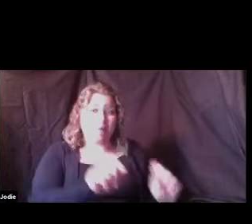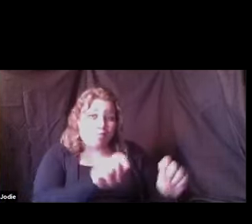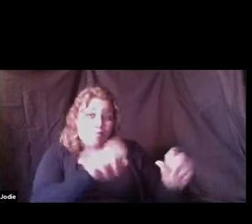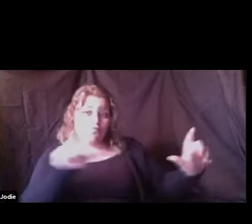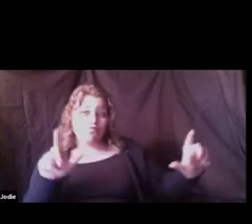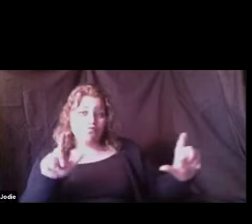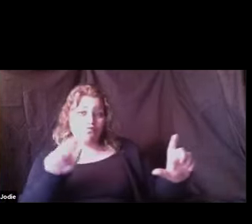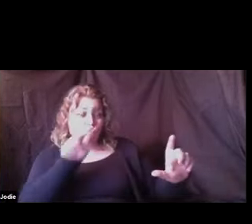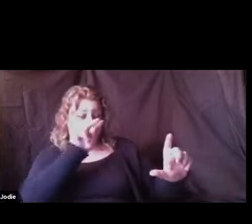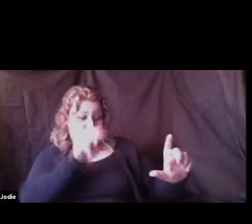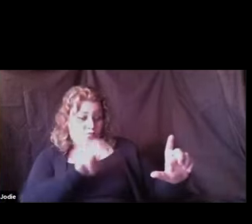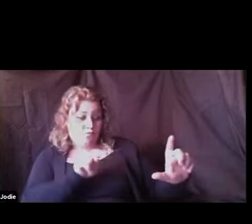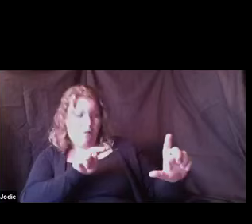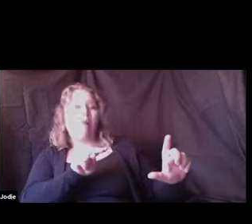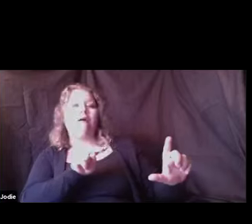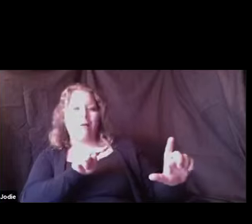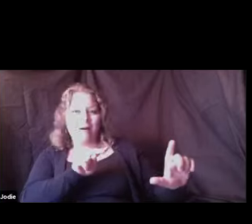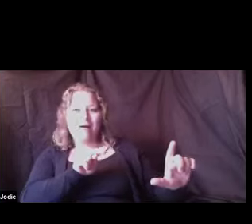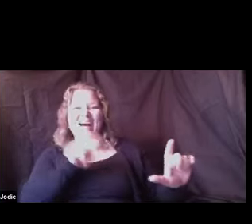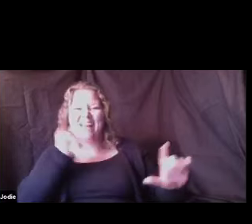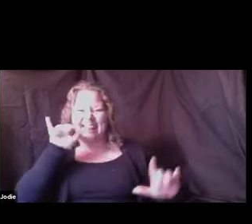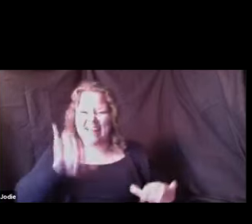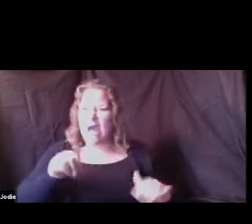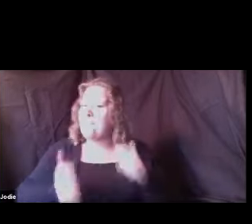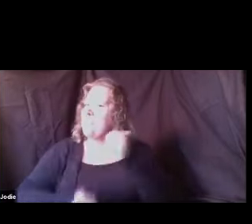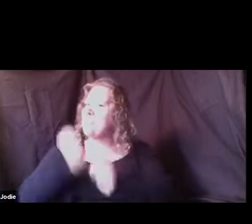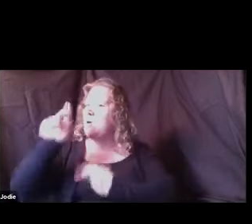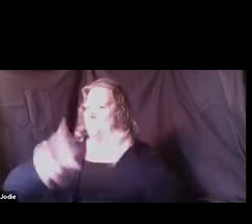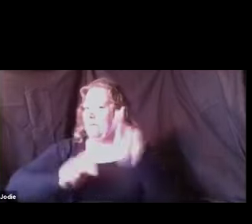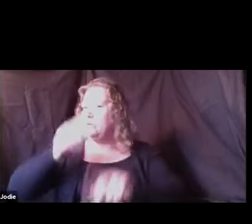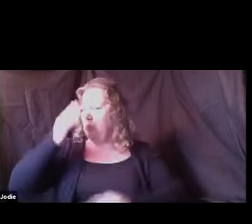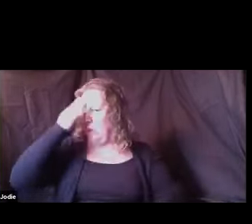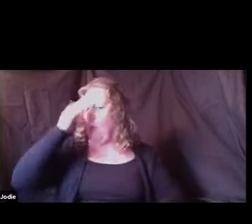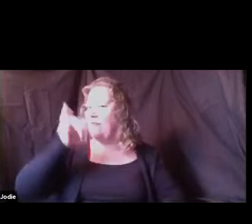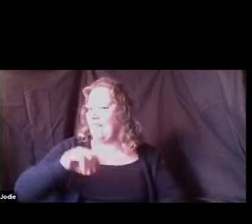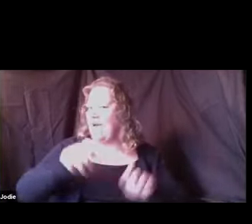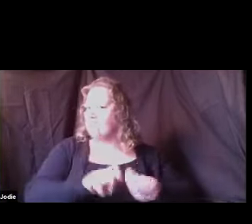will reference. So when you see that, just know that.